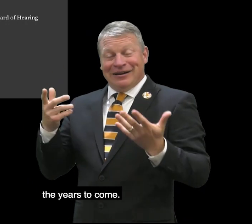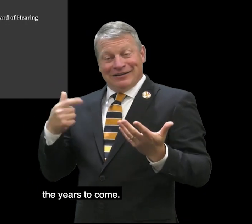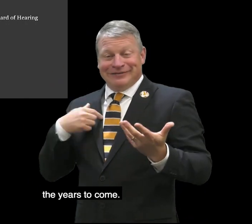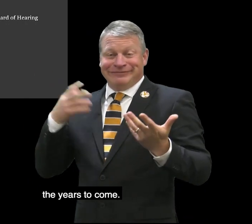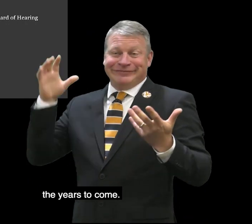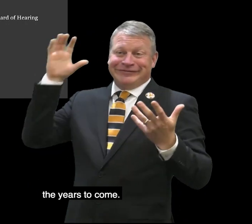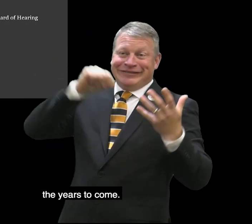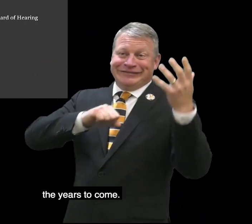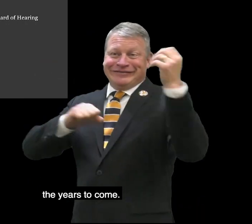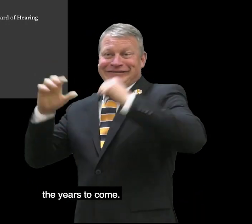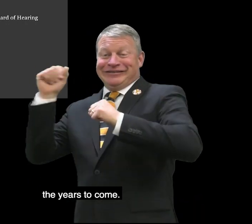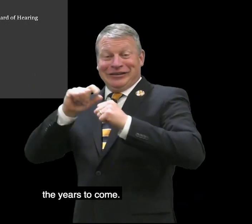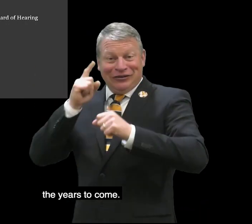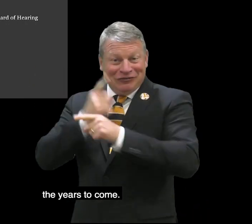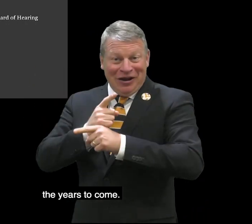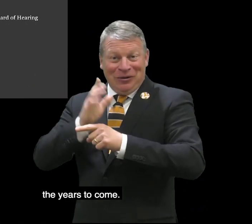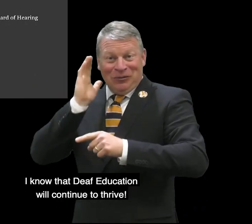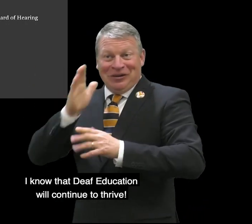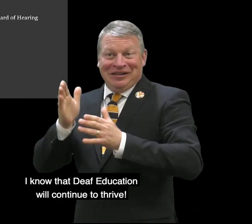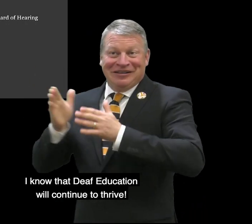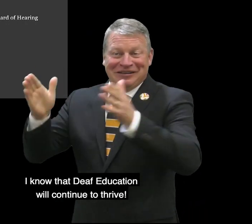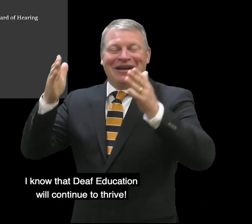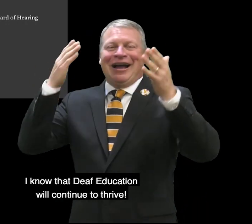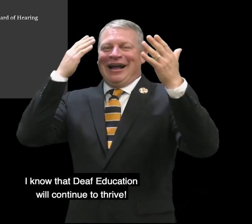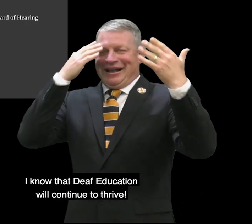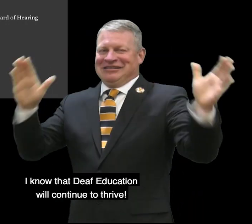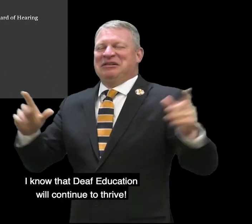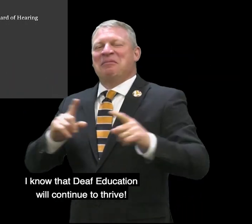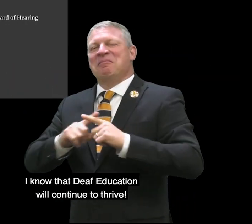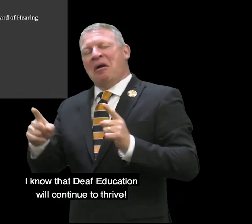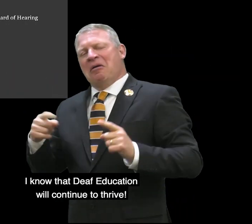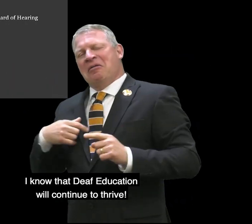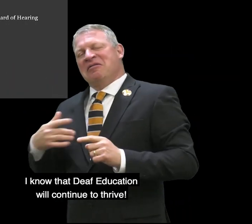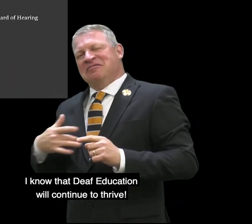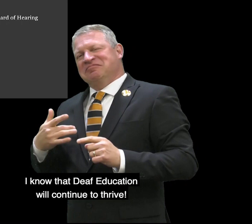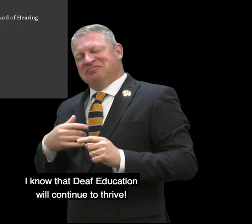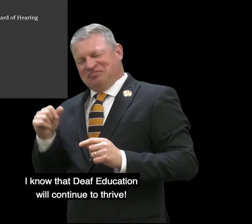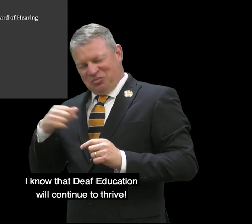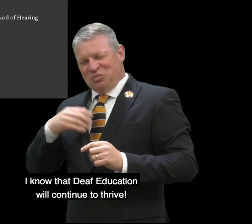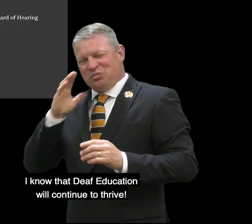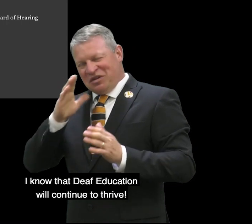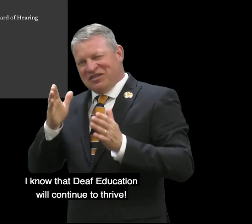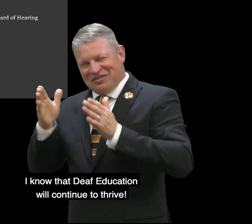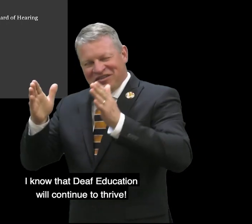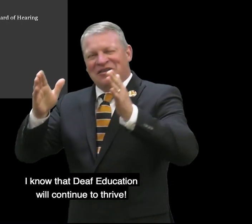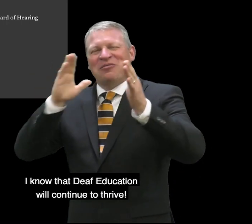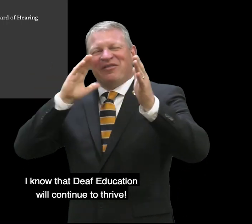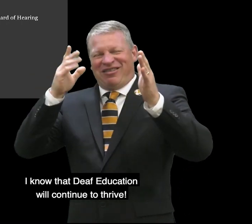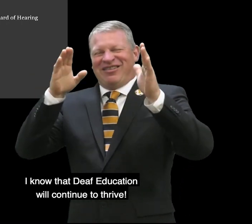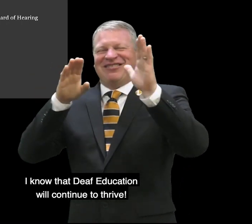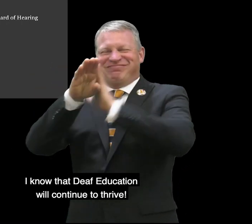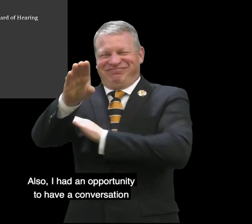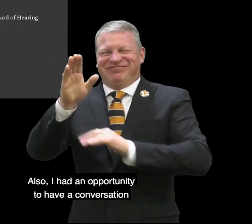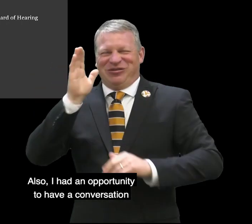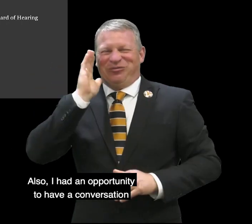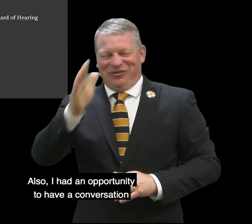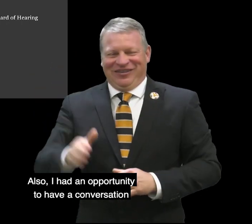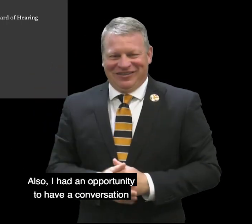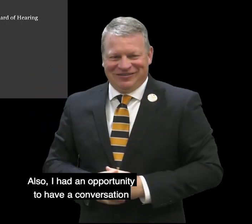a conversation, and we were able to talk about the future of deaf education and how things will look in the years to come. I know that